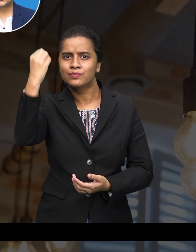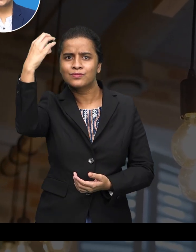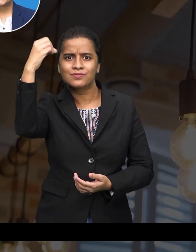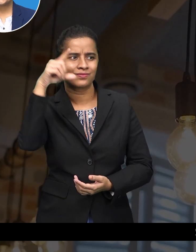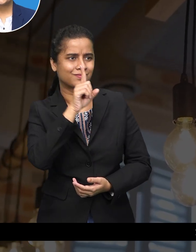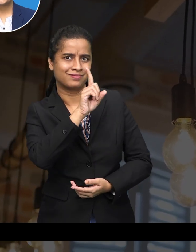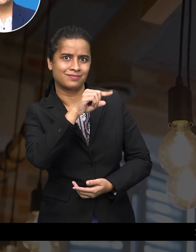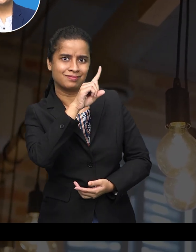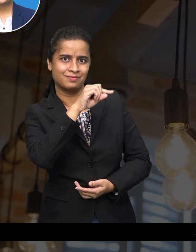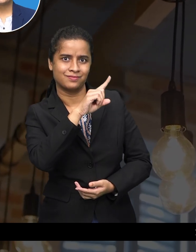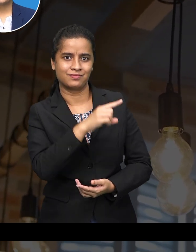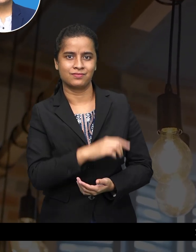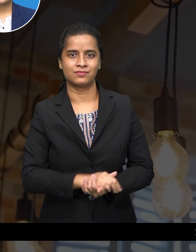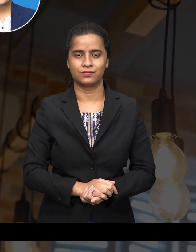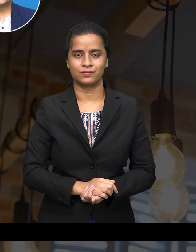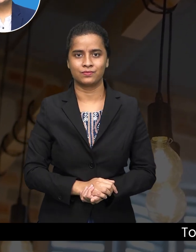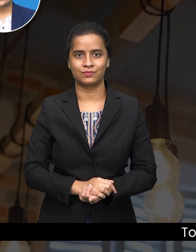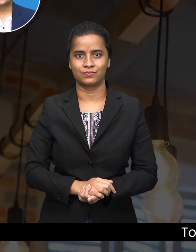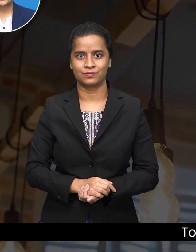switch,